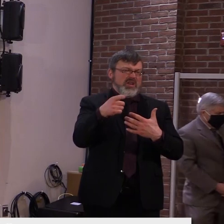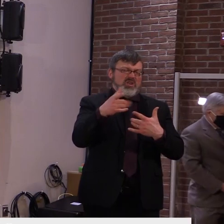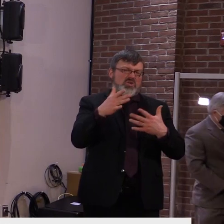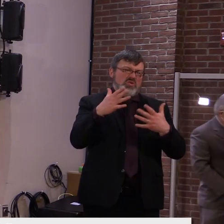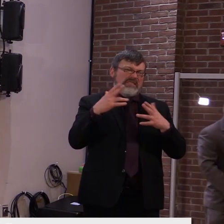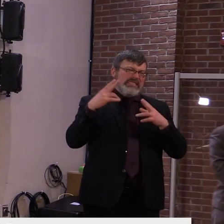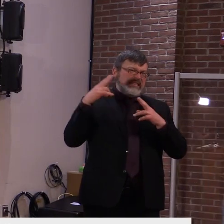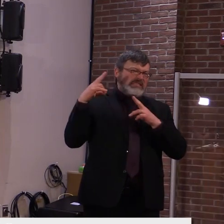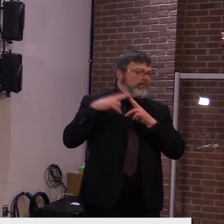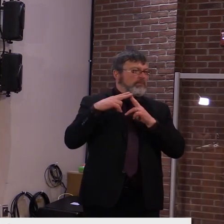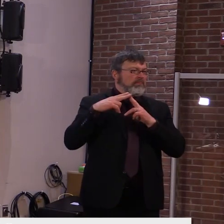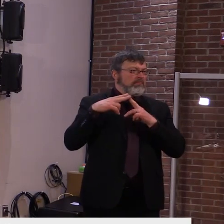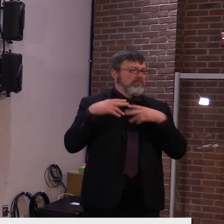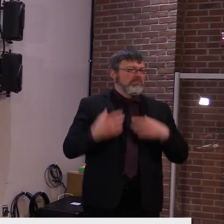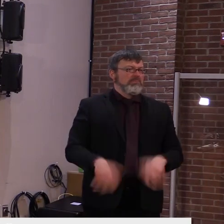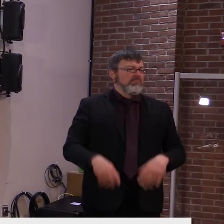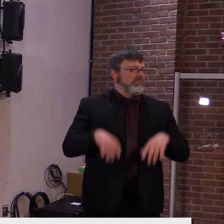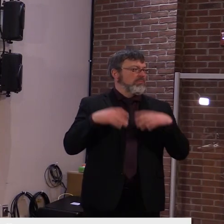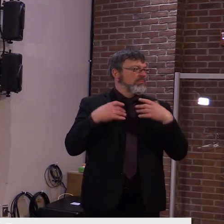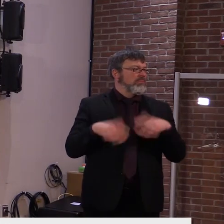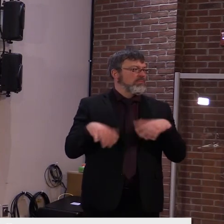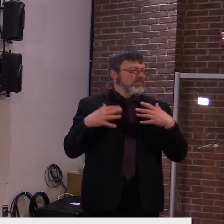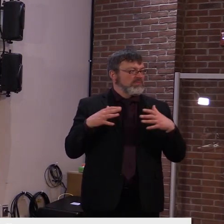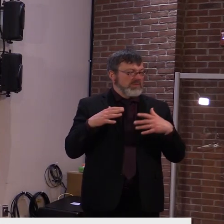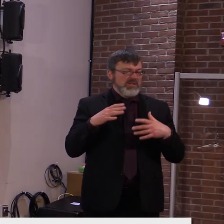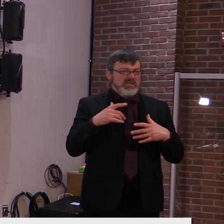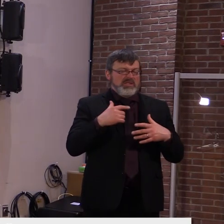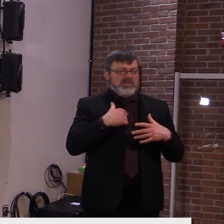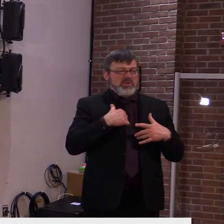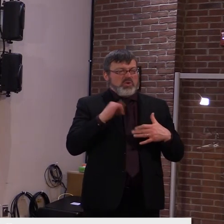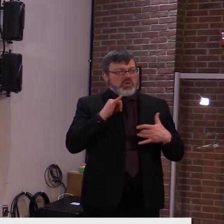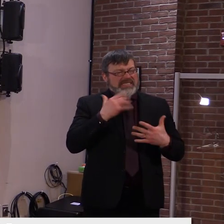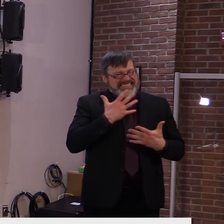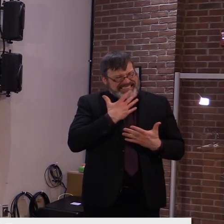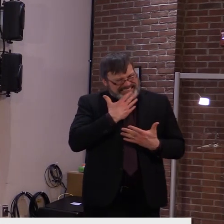them and everyone at the department I'm privileged to lead a debt of gratitude.